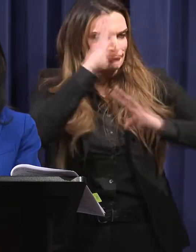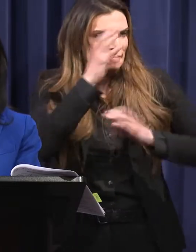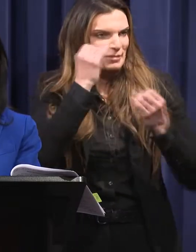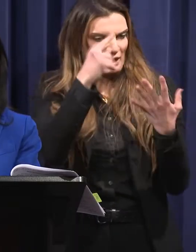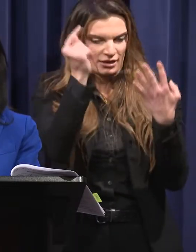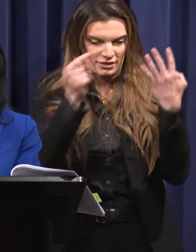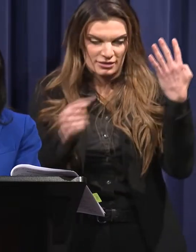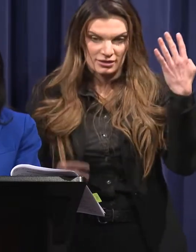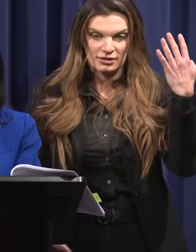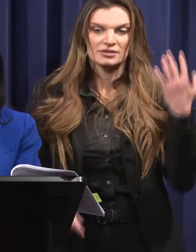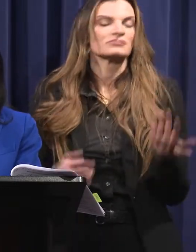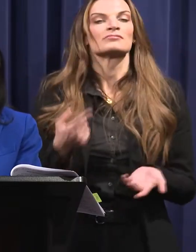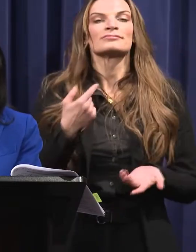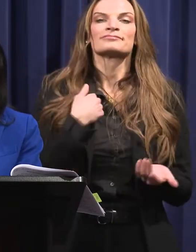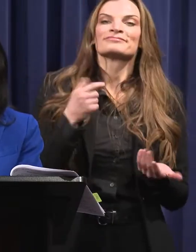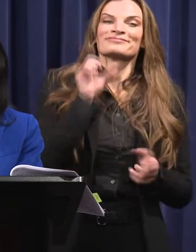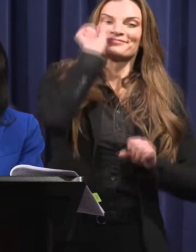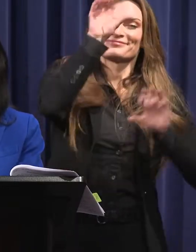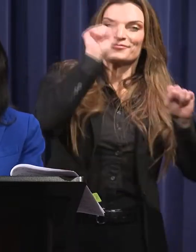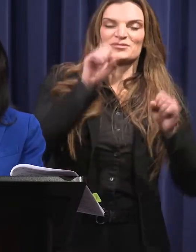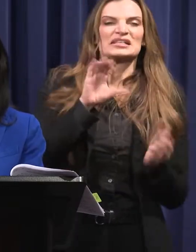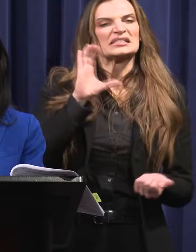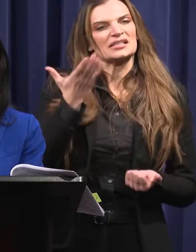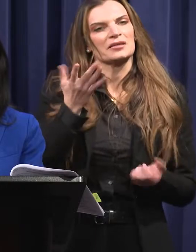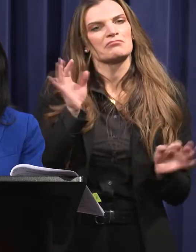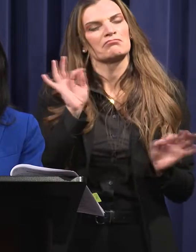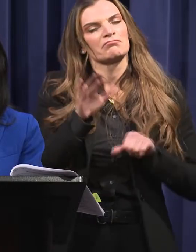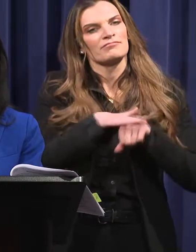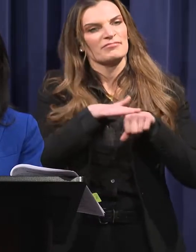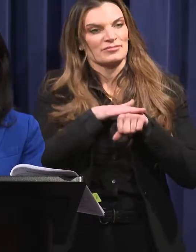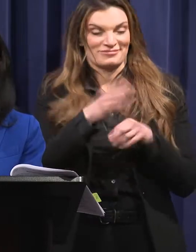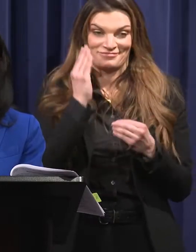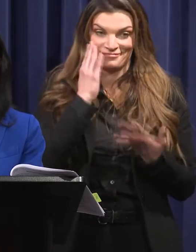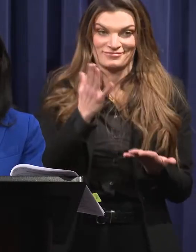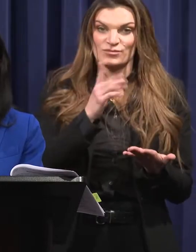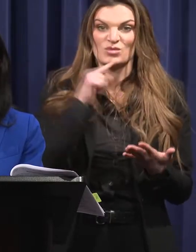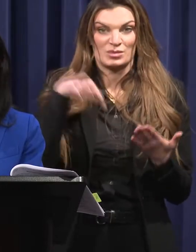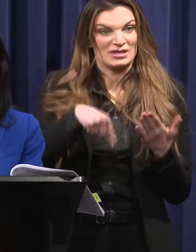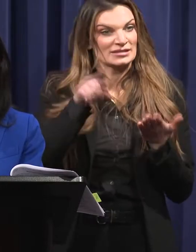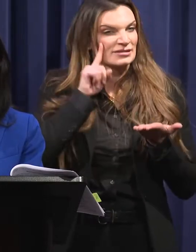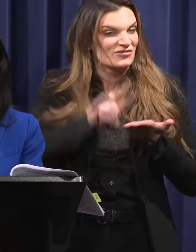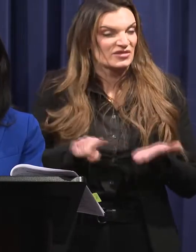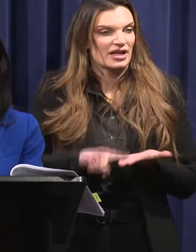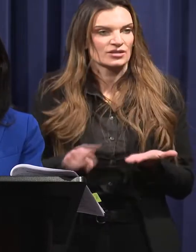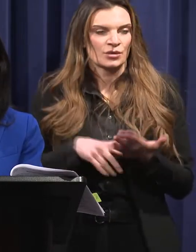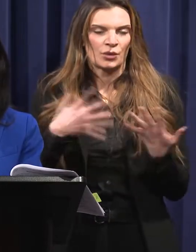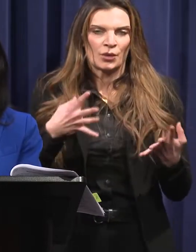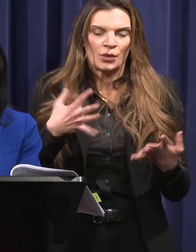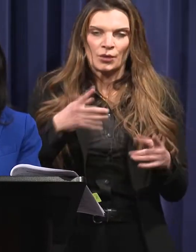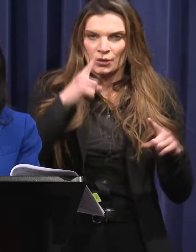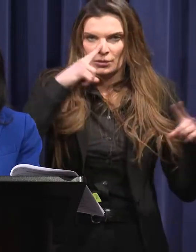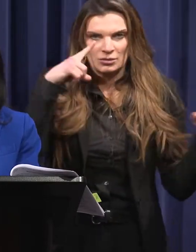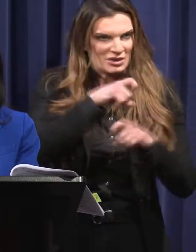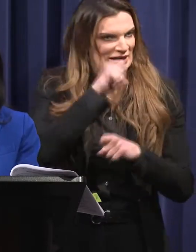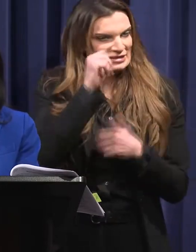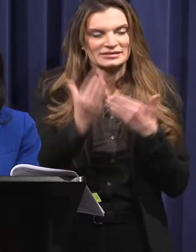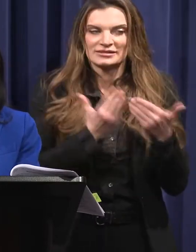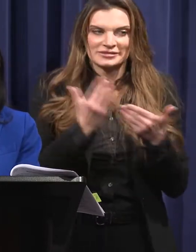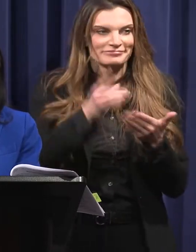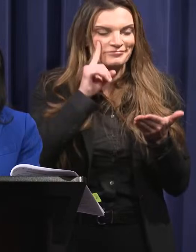the allegations might sometimes appear in media reporting, the investigation really has been very far from simple. And